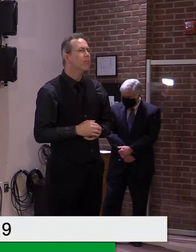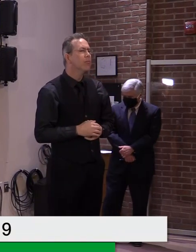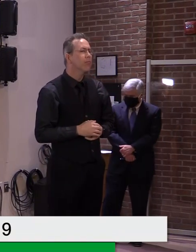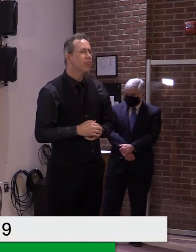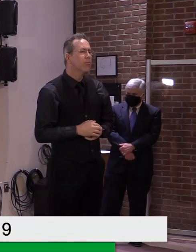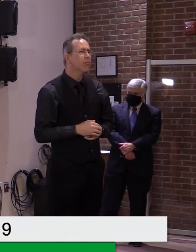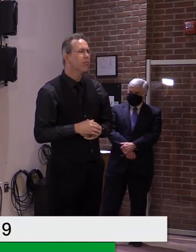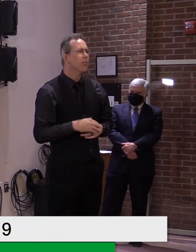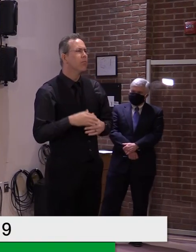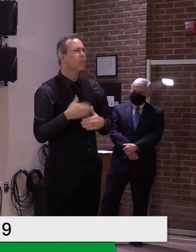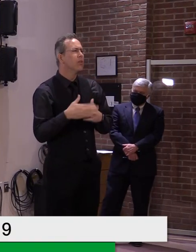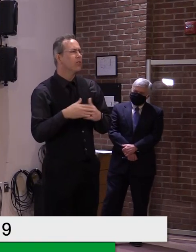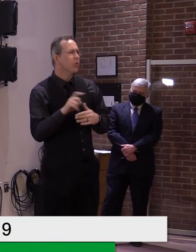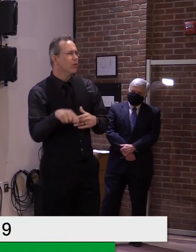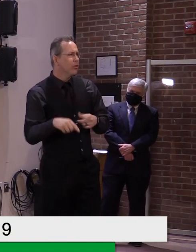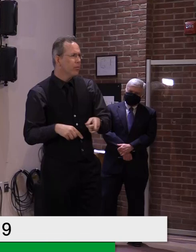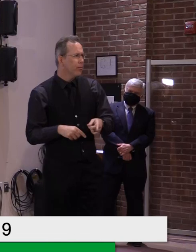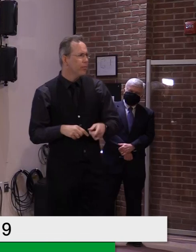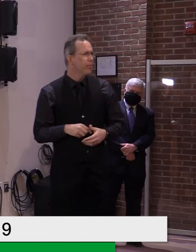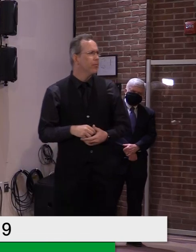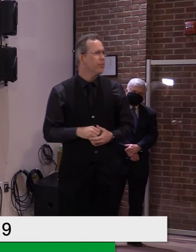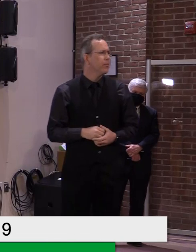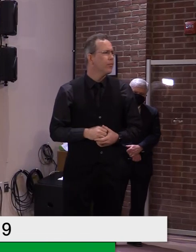It's okay, can you hear me? We can.